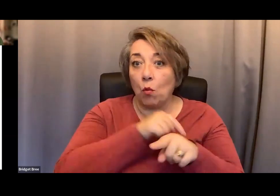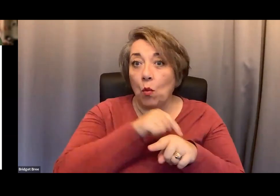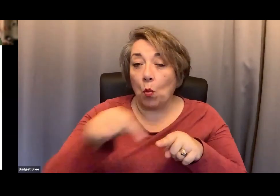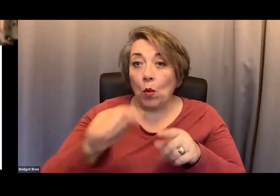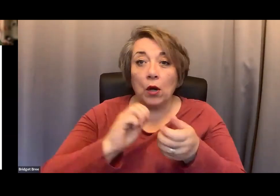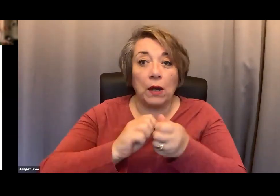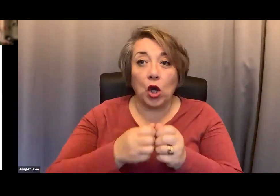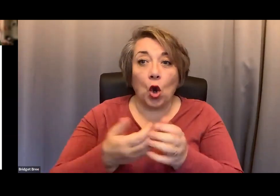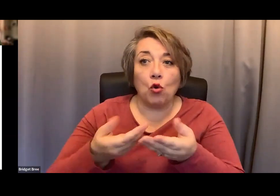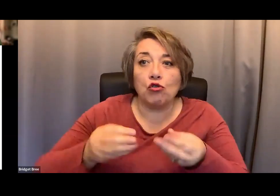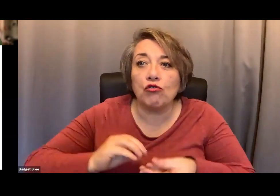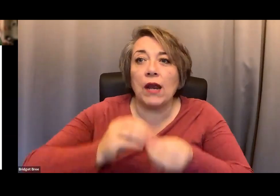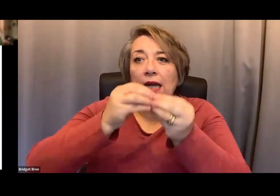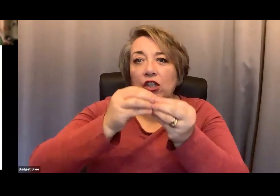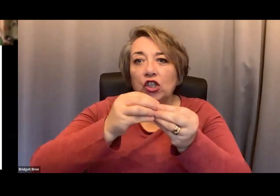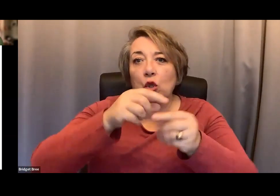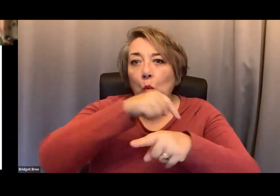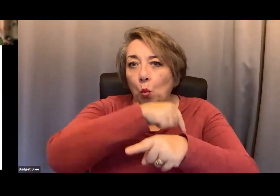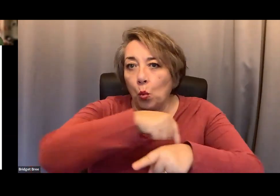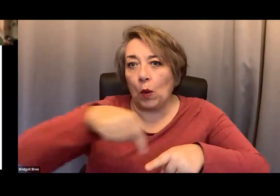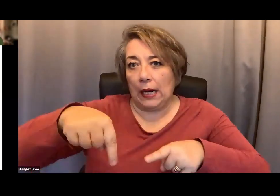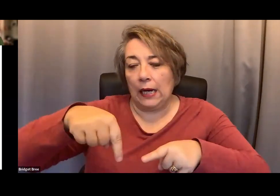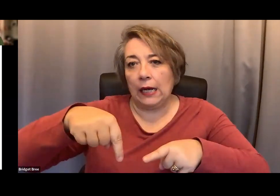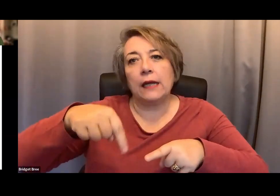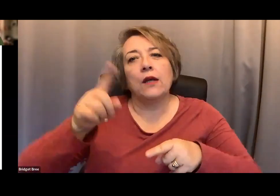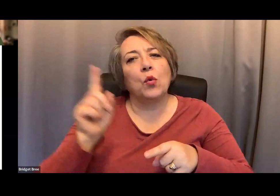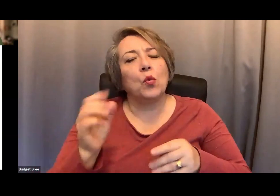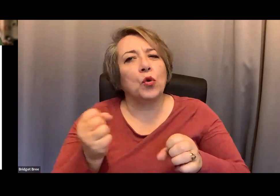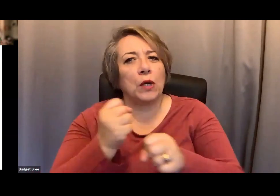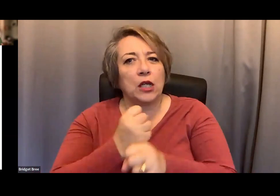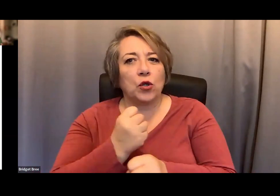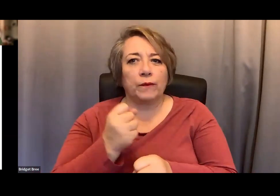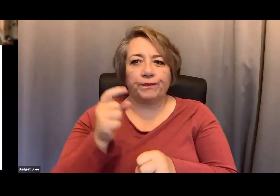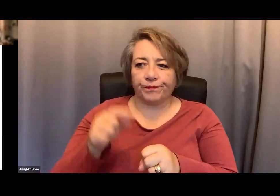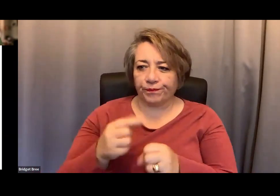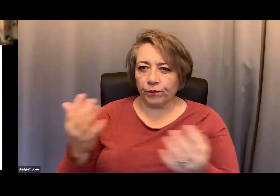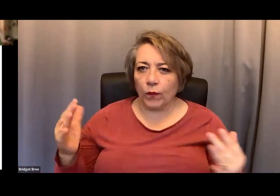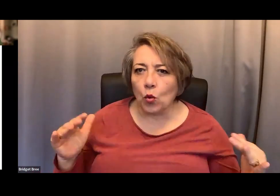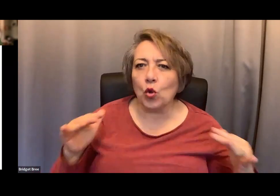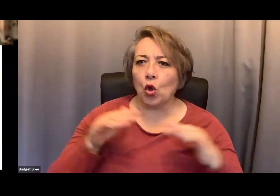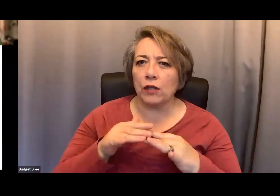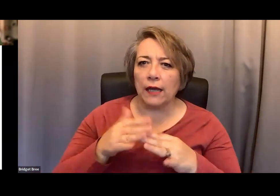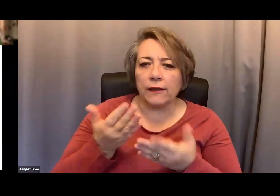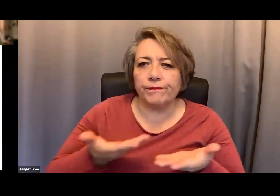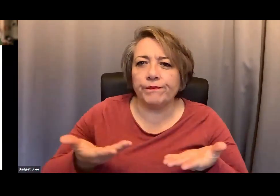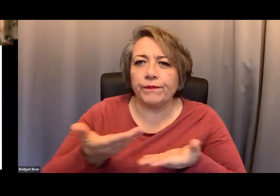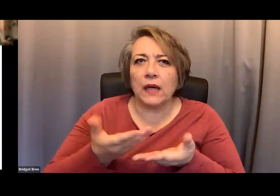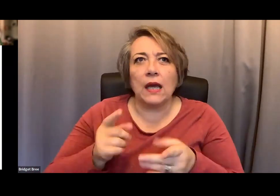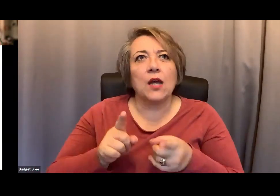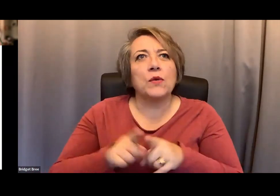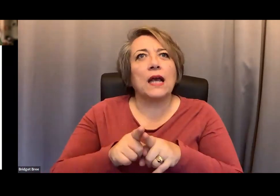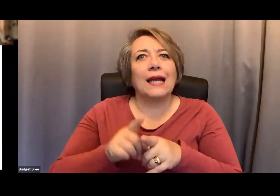had come before. And these acted as core anchor points and milestones in the process of developing our neighbourhood portrait of